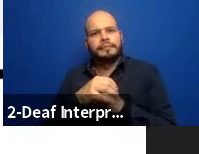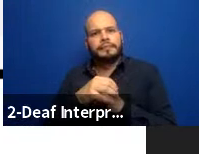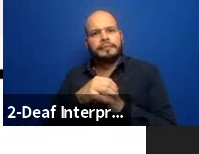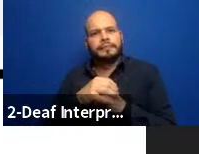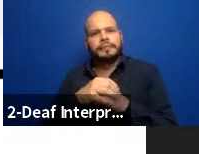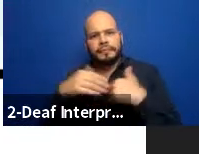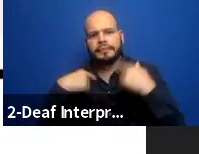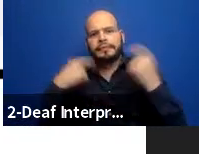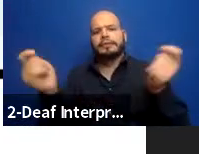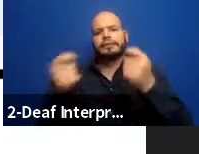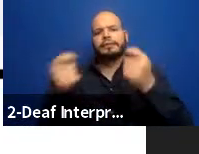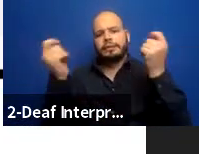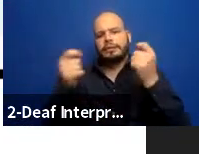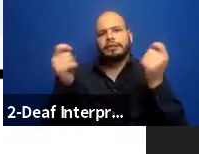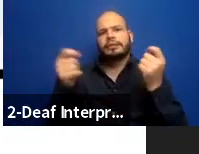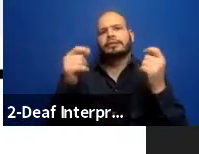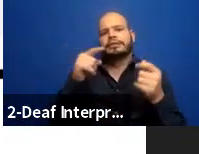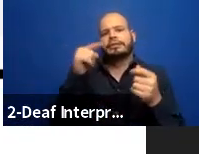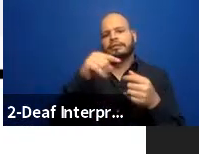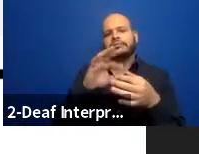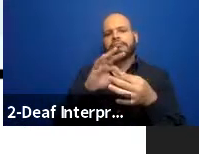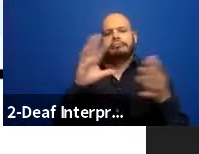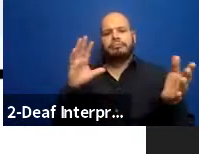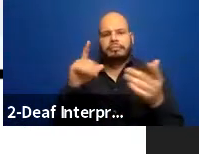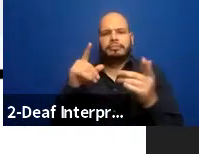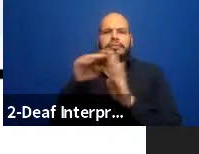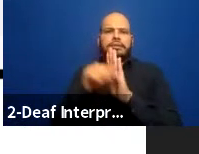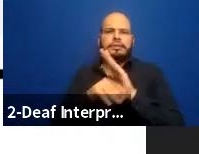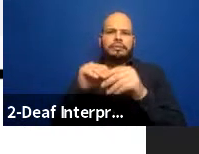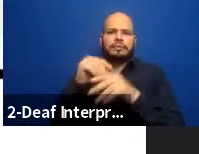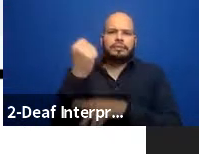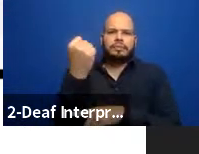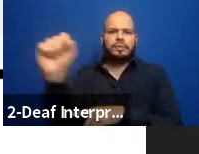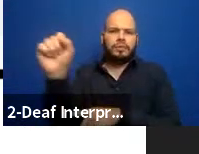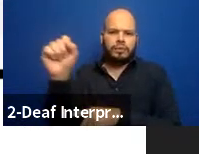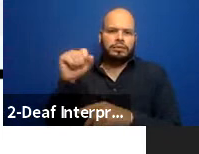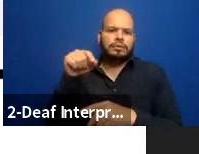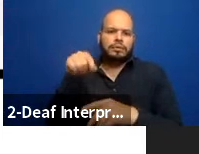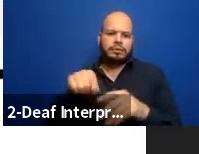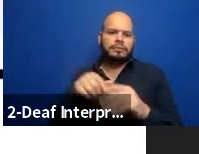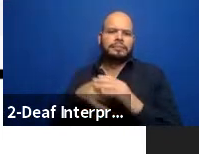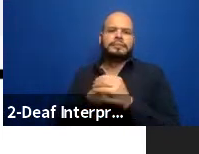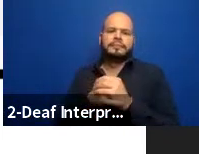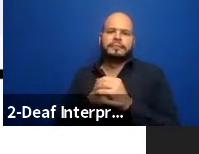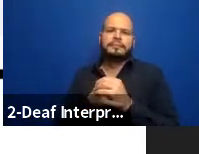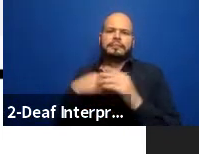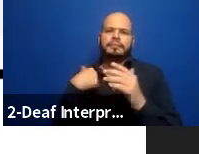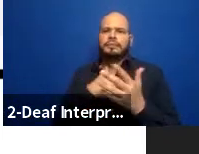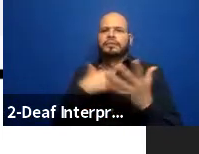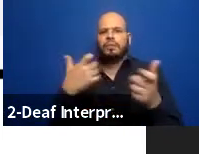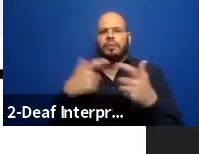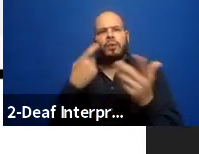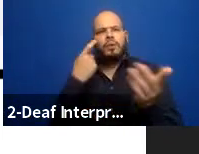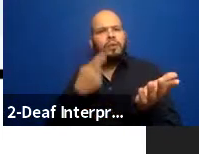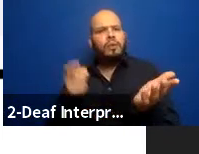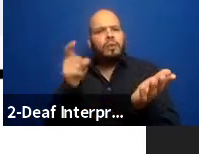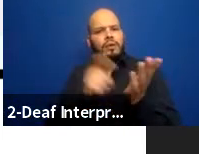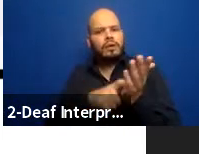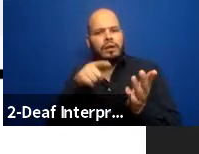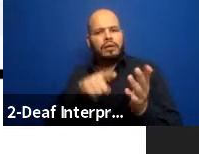to recognize the tremendous anti-racial resilience of educators during this time, including classroom